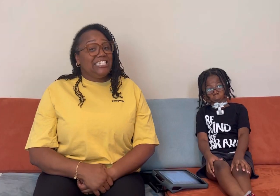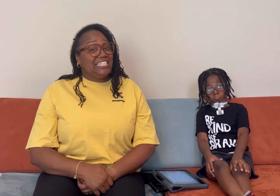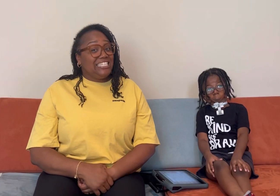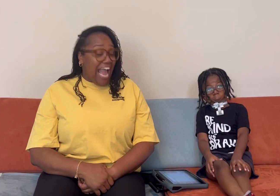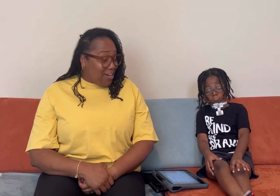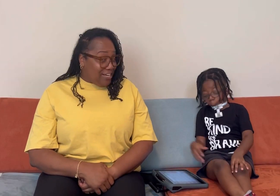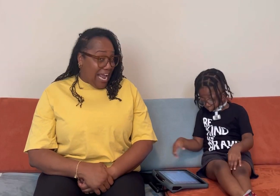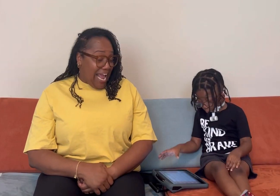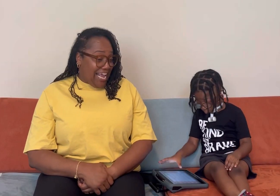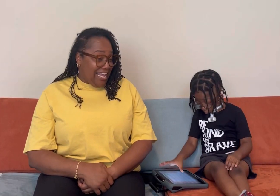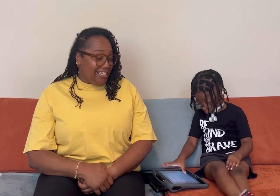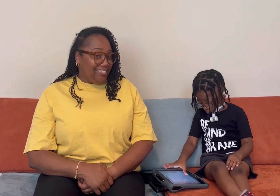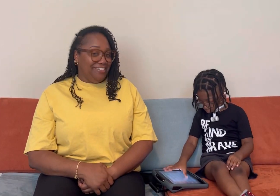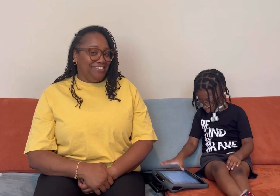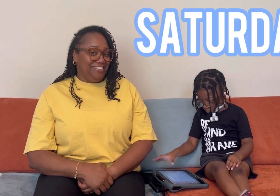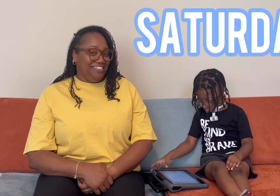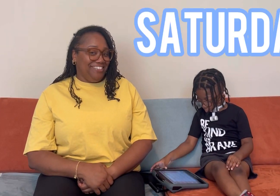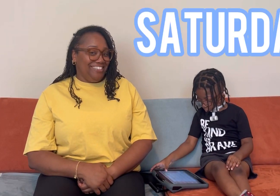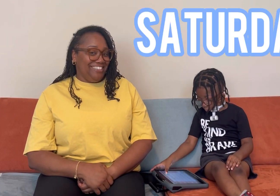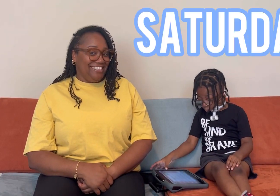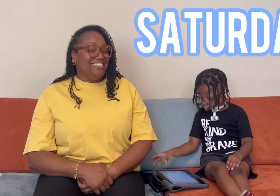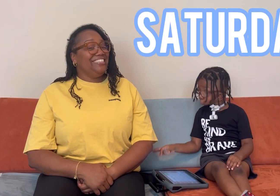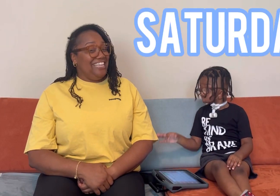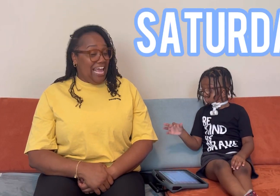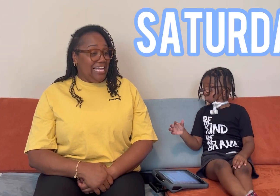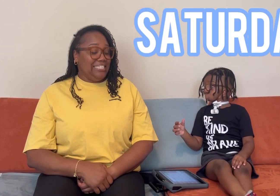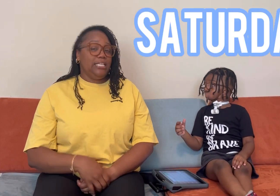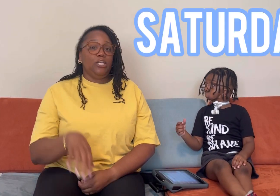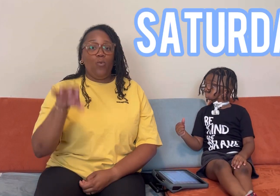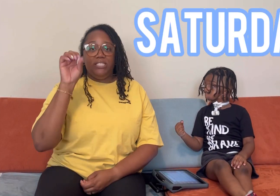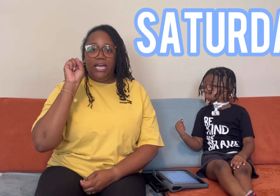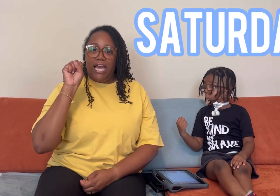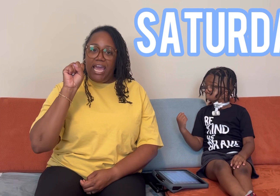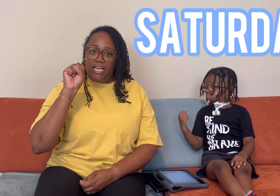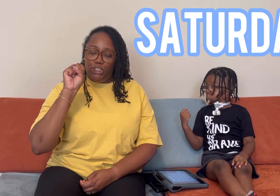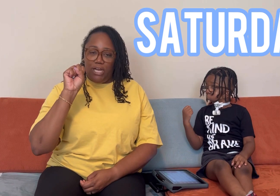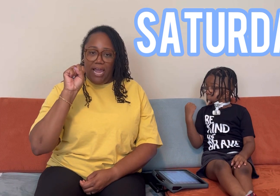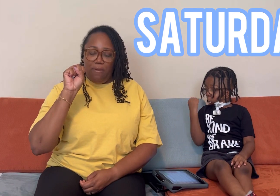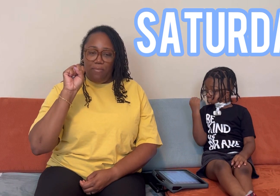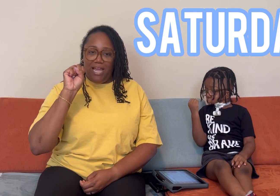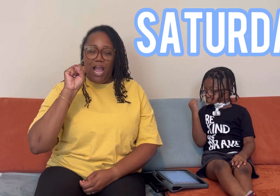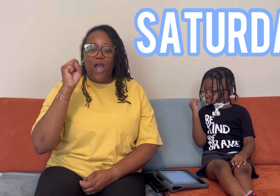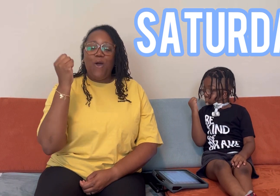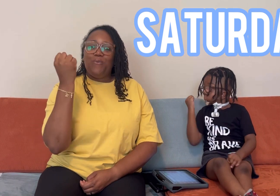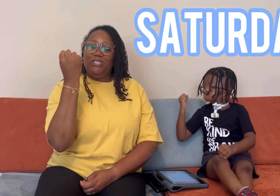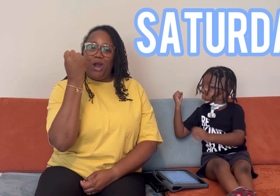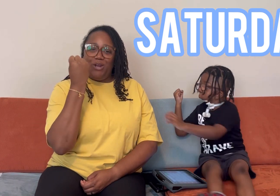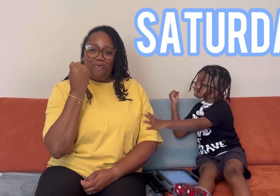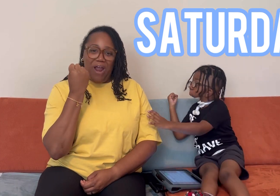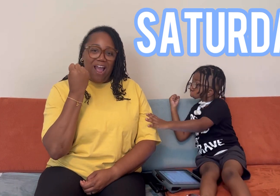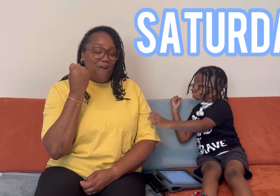Saturday. Saturday. Yes so we take that S shape we turn it around